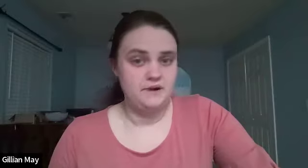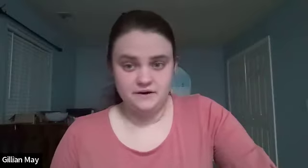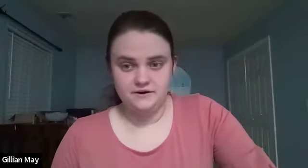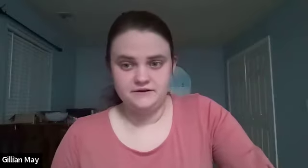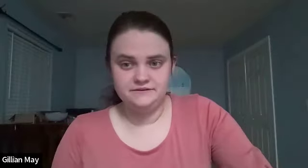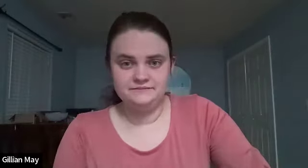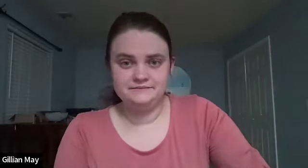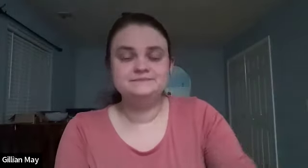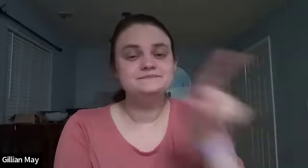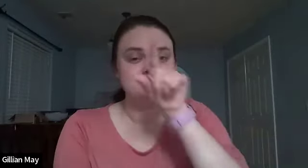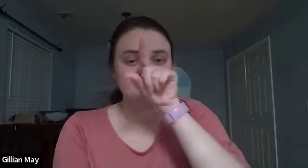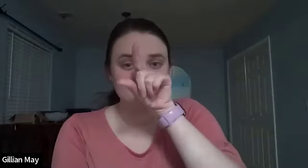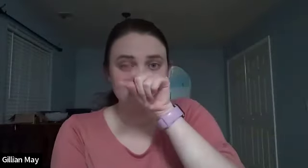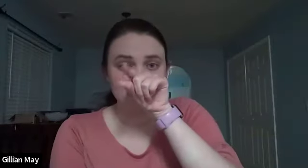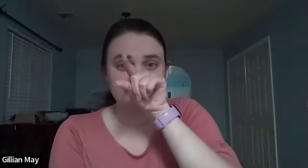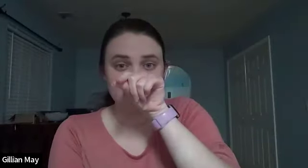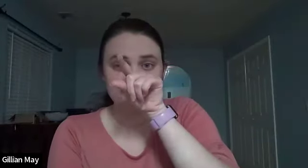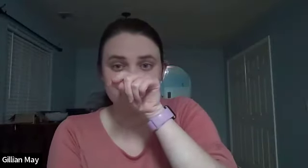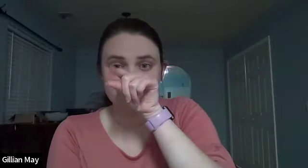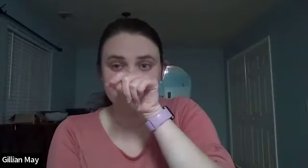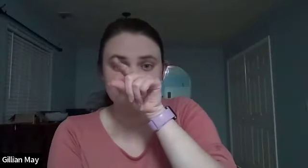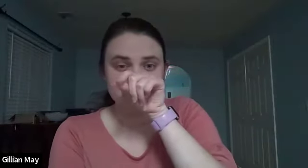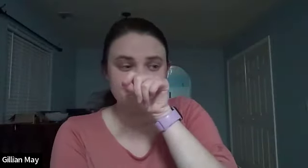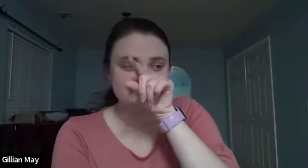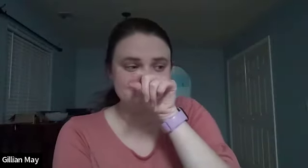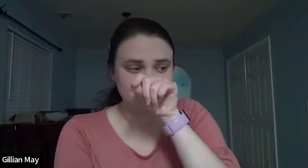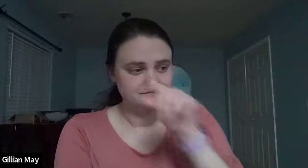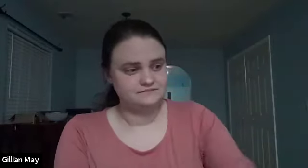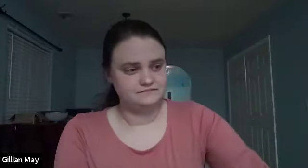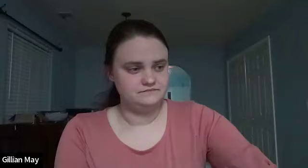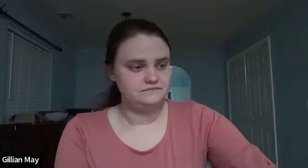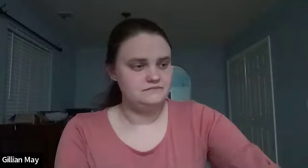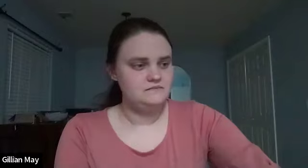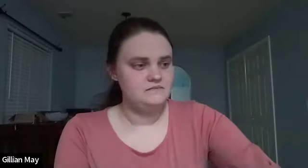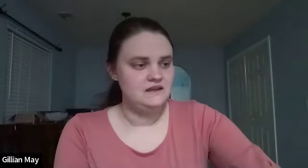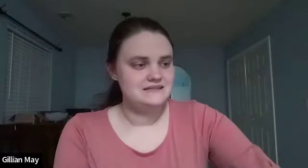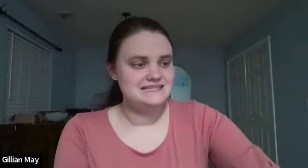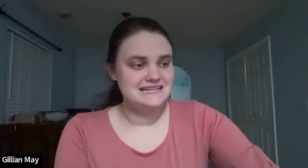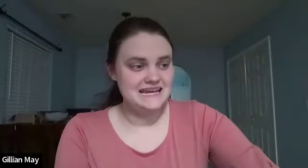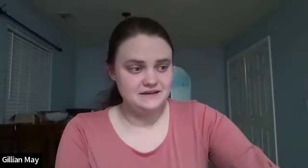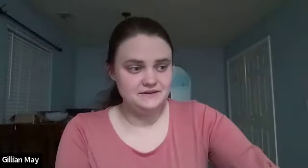Bird. Bird. snake,